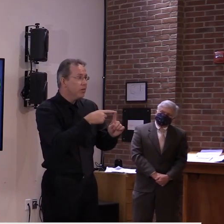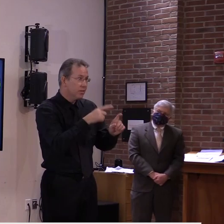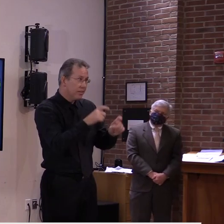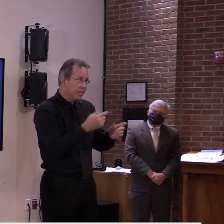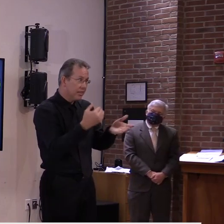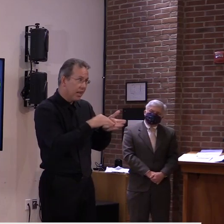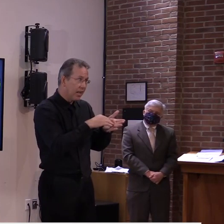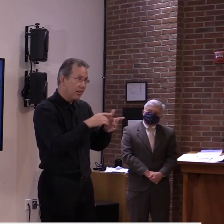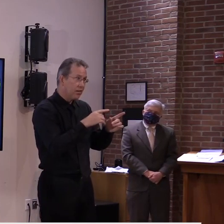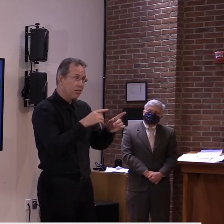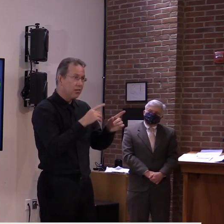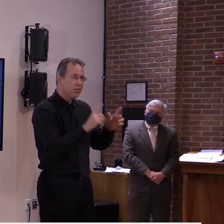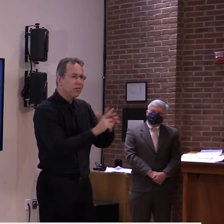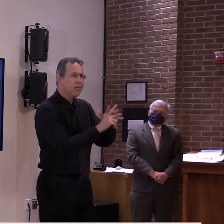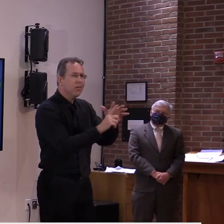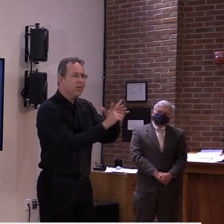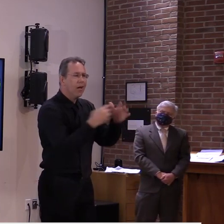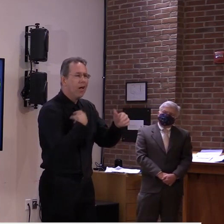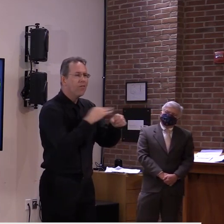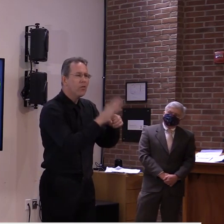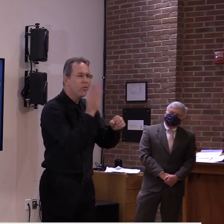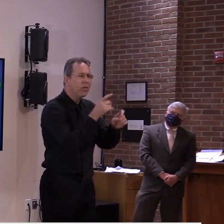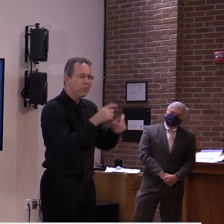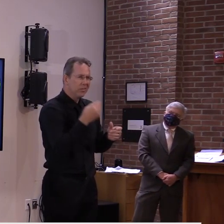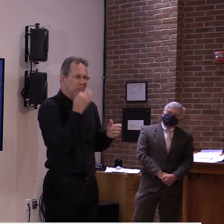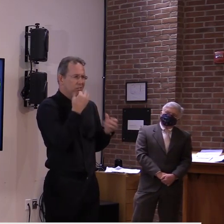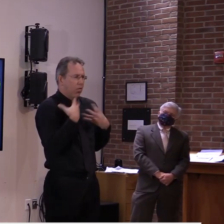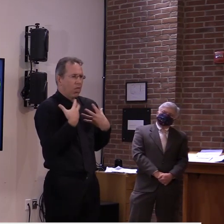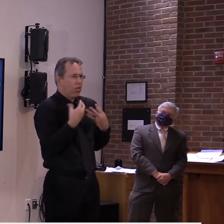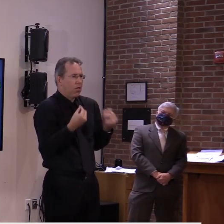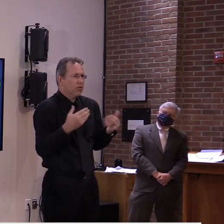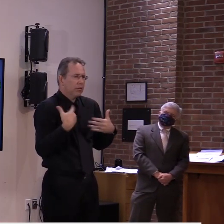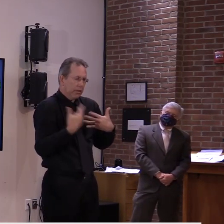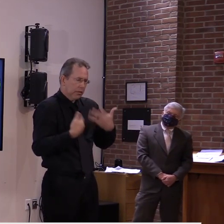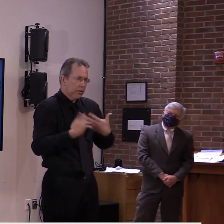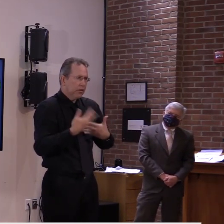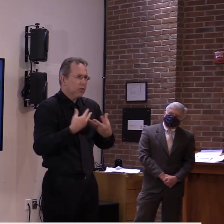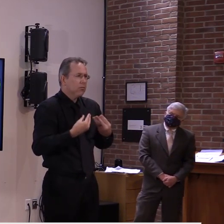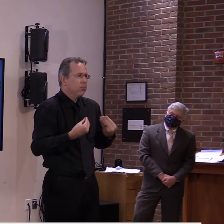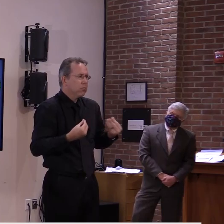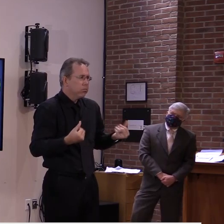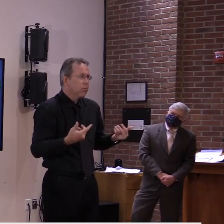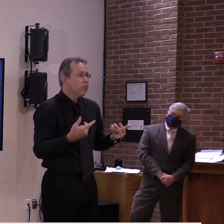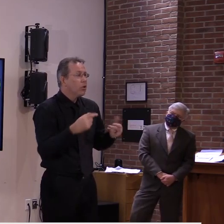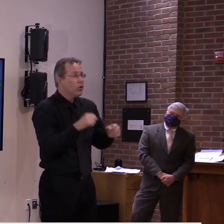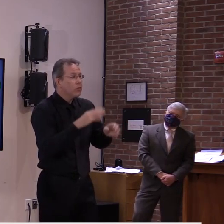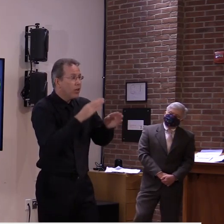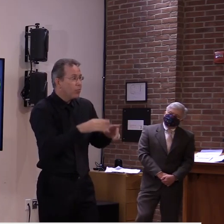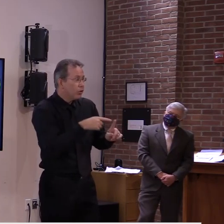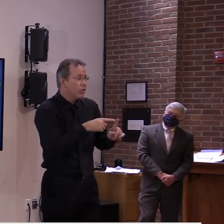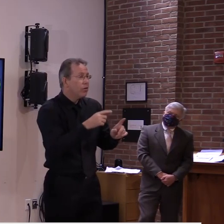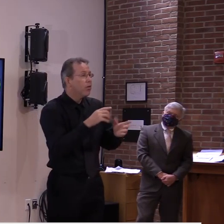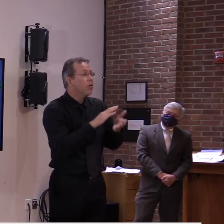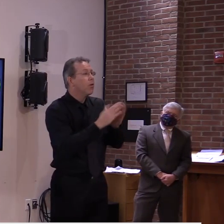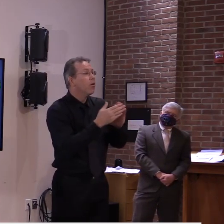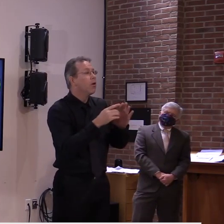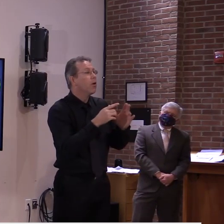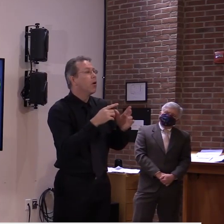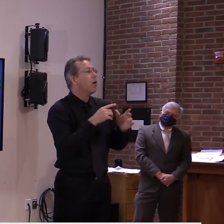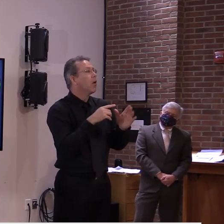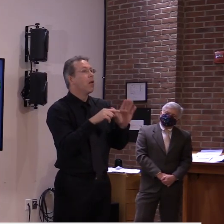test, because the fact is they have been COVID positive and they're going to continue to be